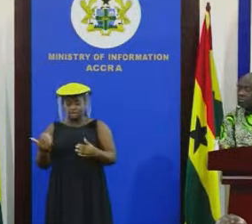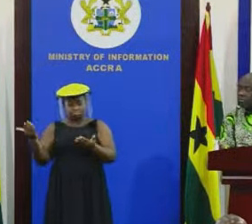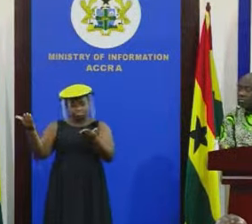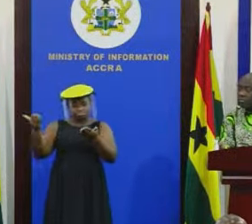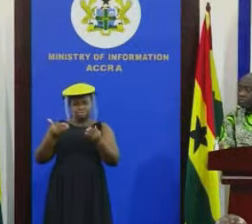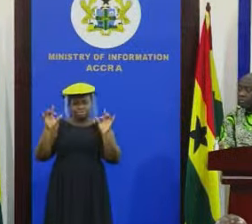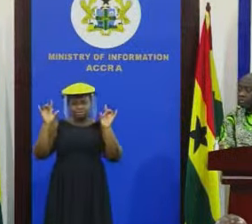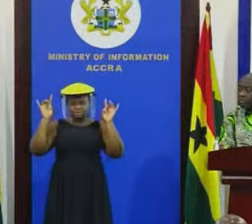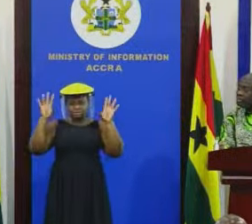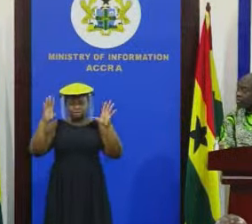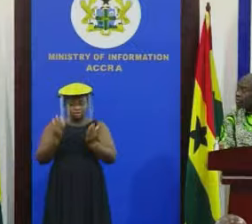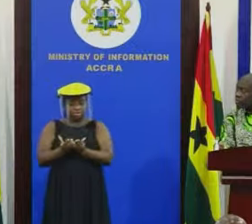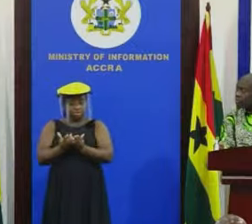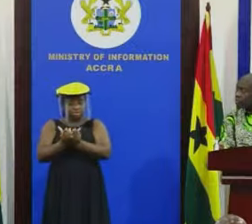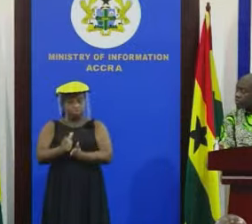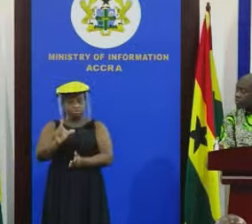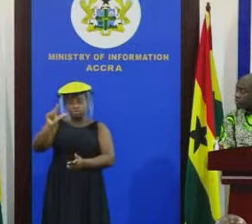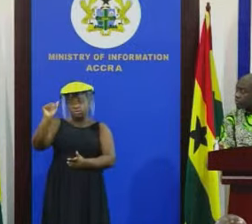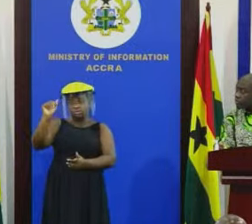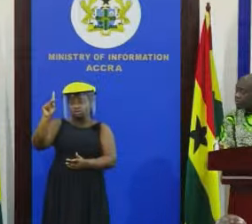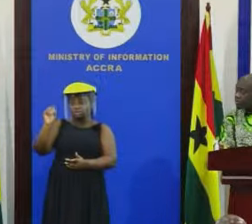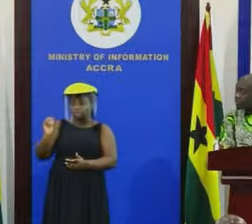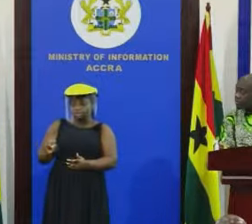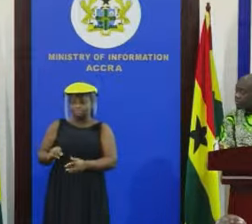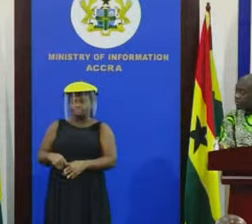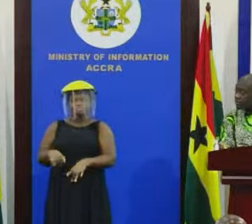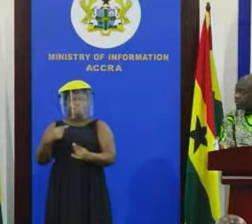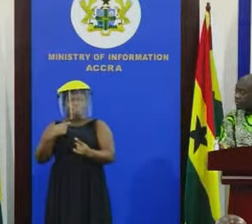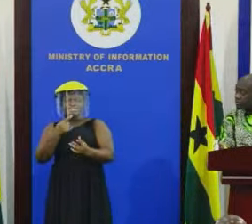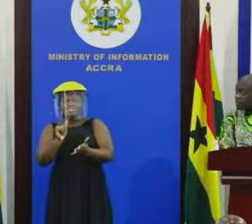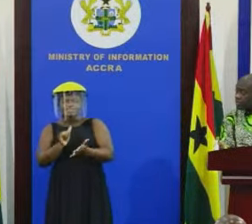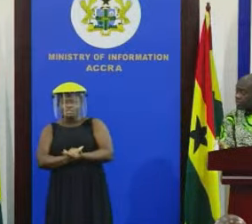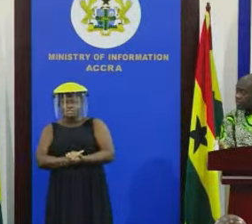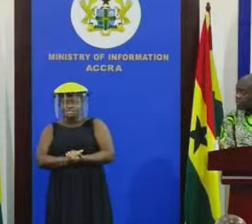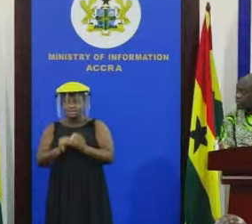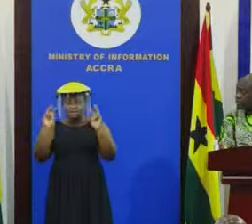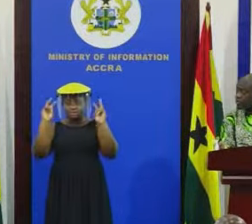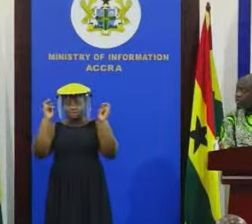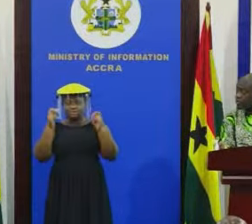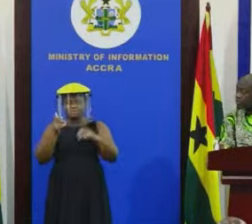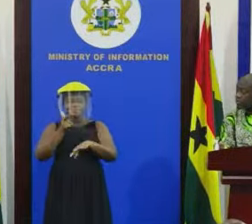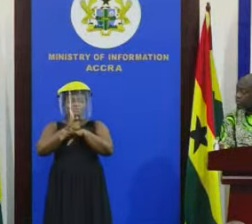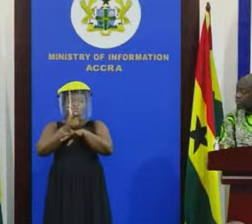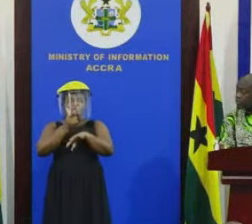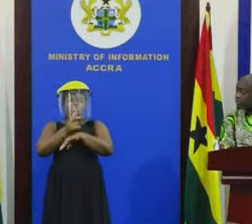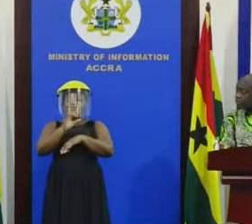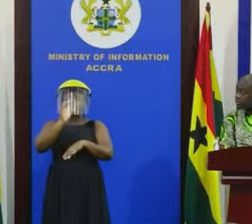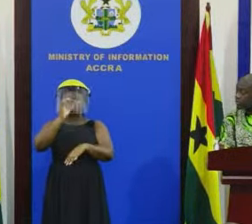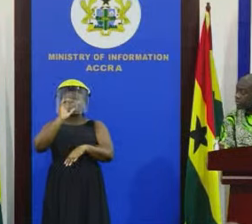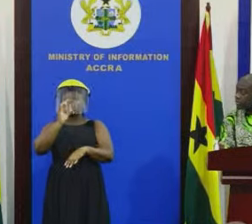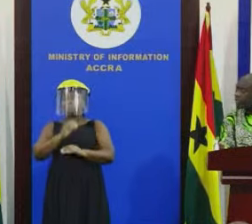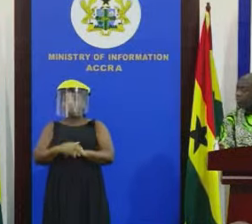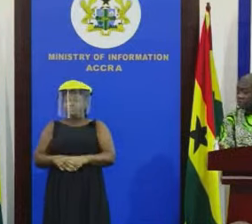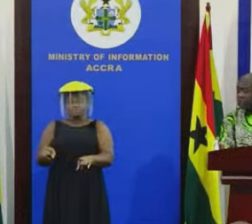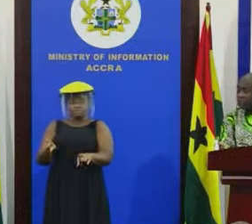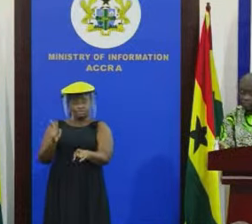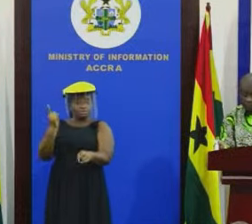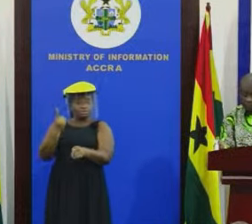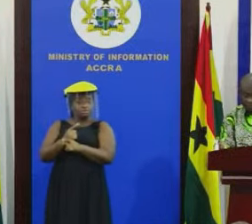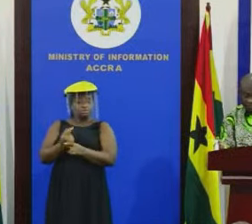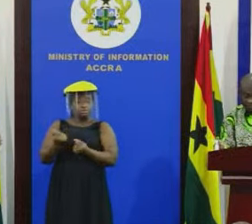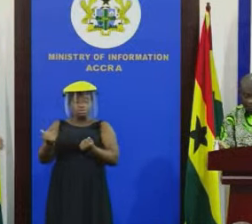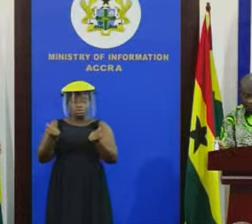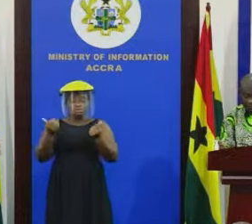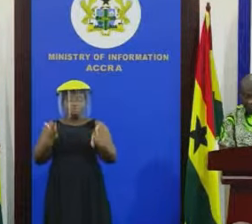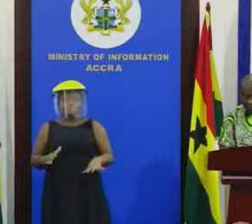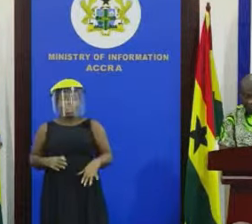to shipping on the lake. And he specifically mentioned the issue of drunkenness. Just like the drivers, you know, the